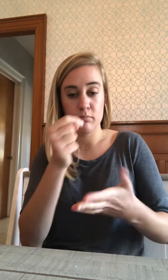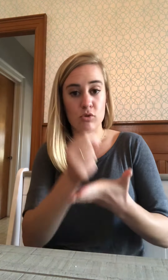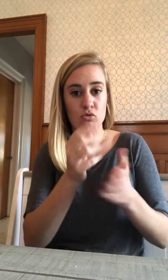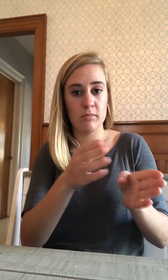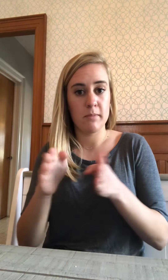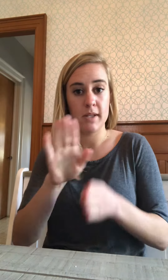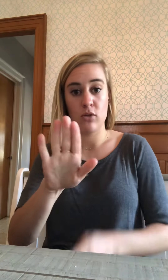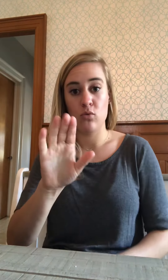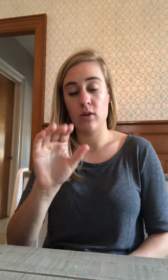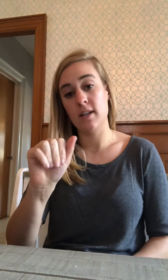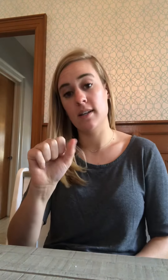you've got a big enough team,